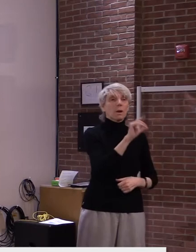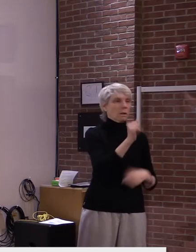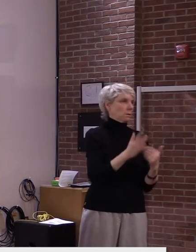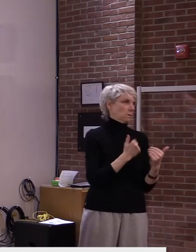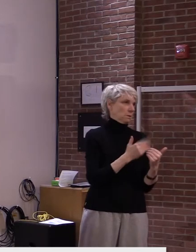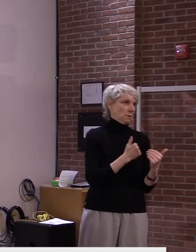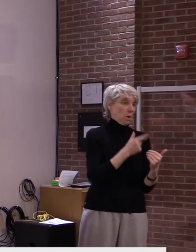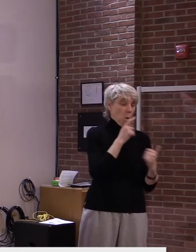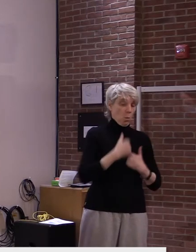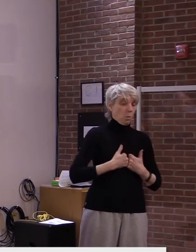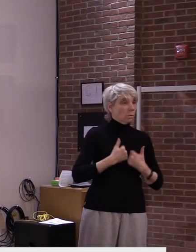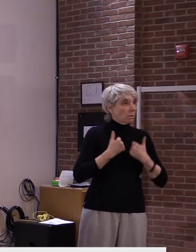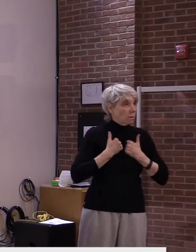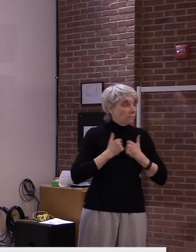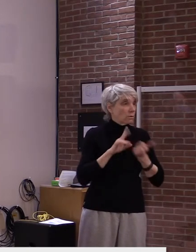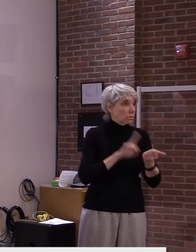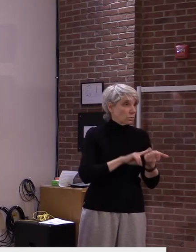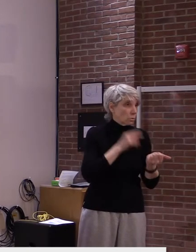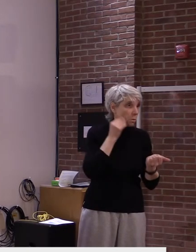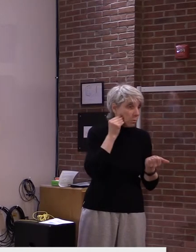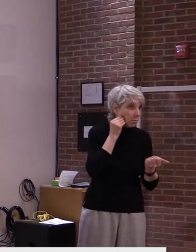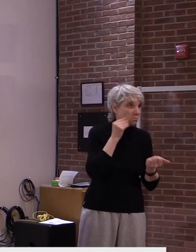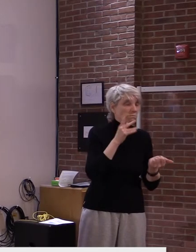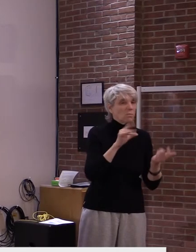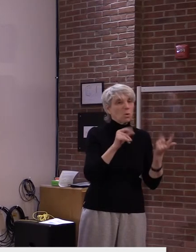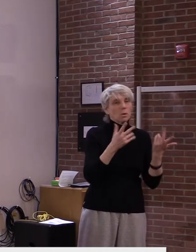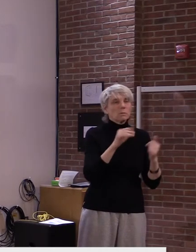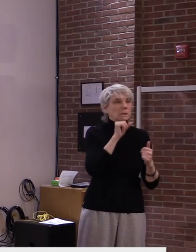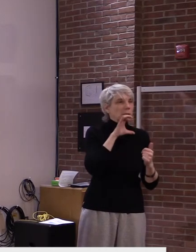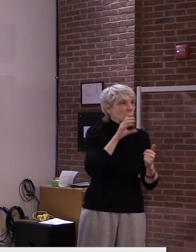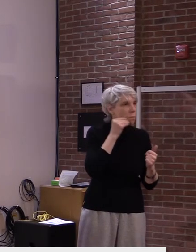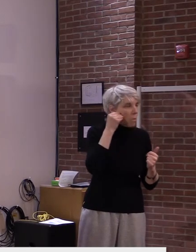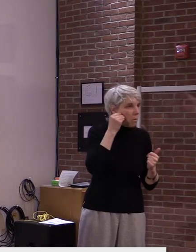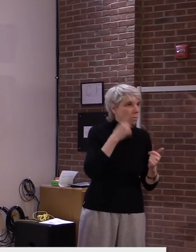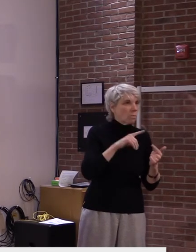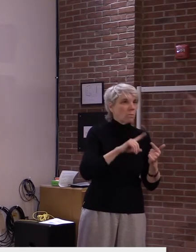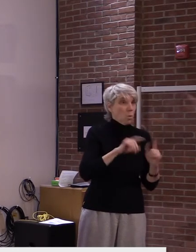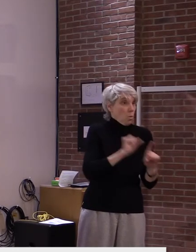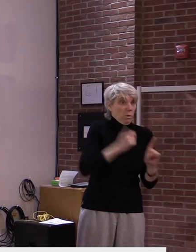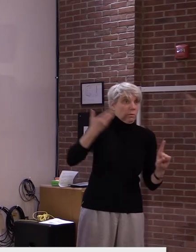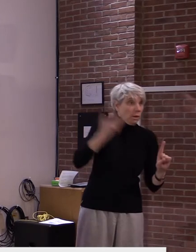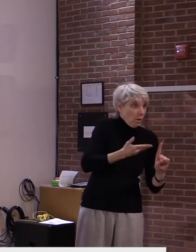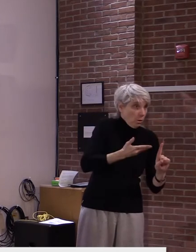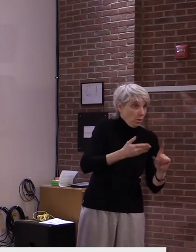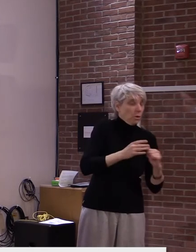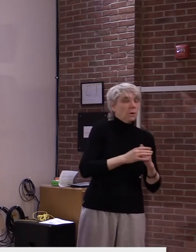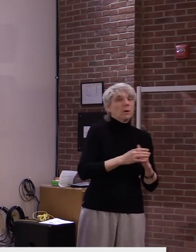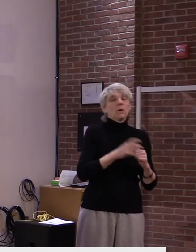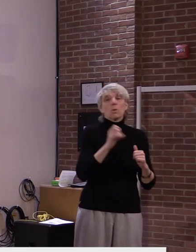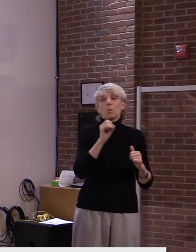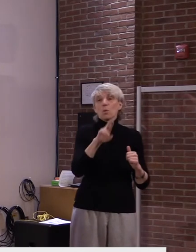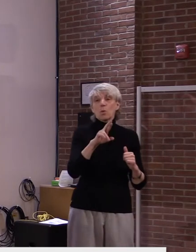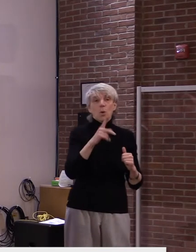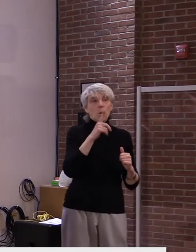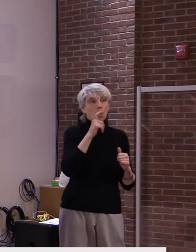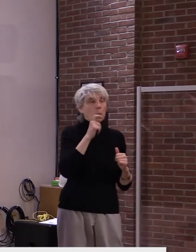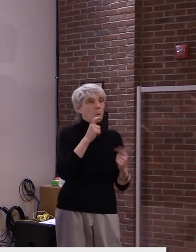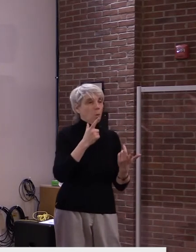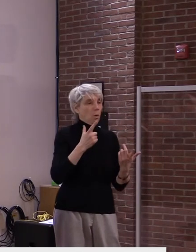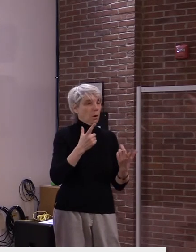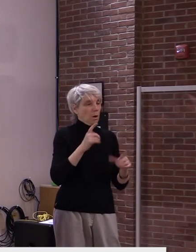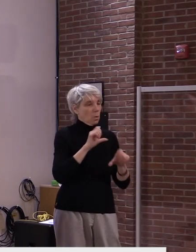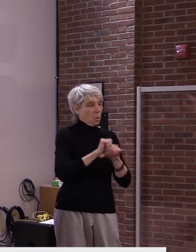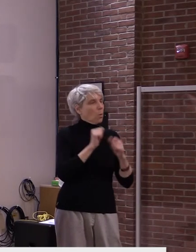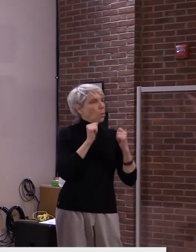you're a resident in a long-term care facility, you worked in a long-term care facility, or you were a healthcare